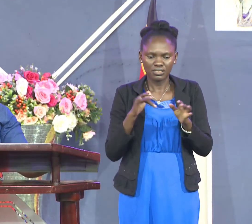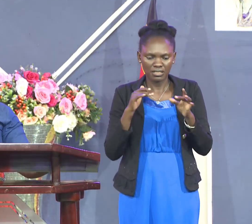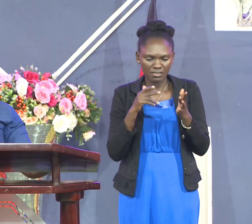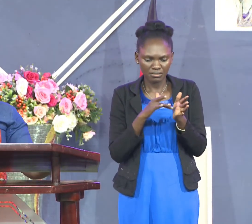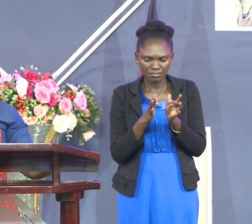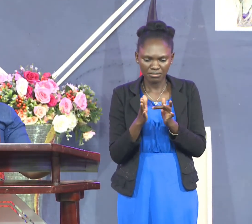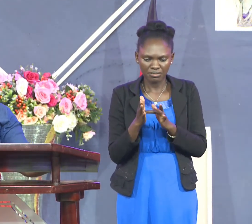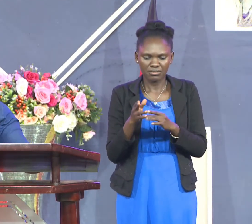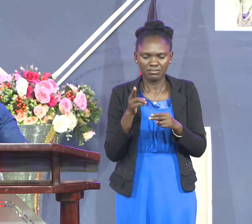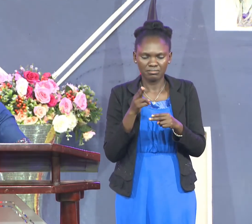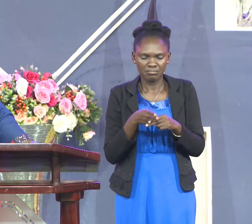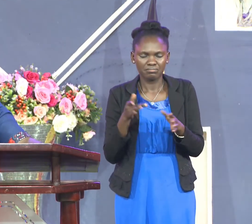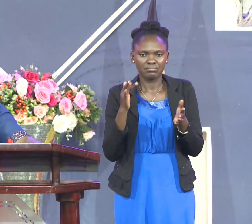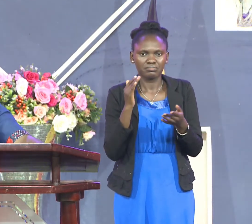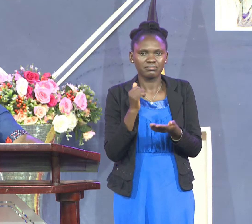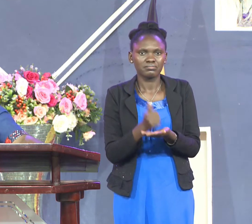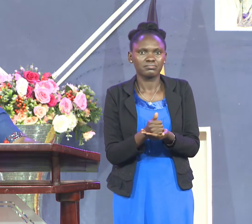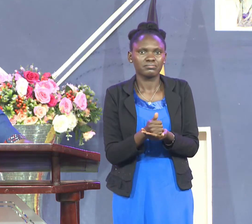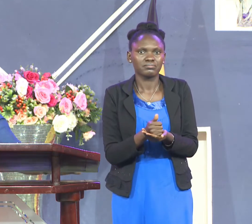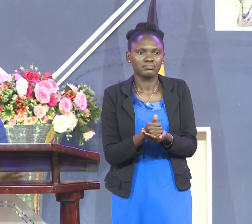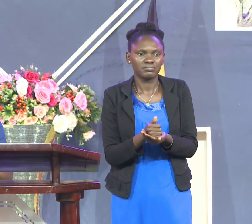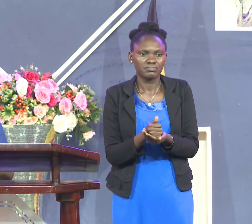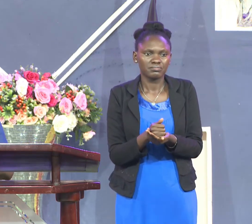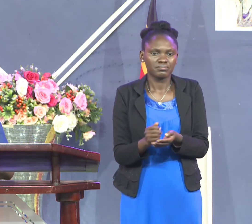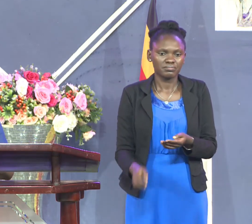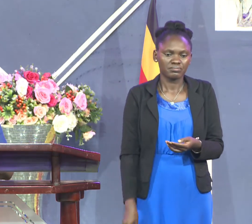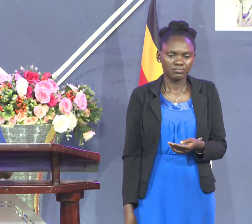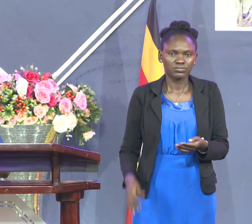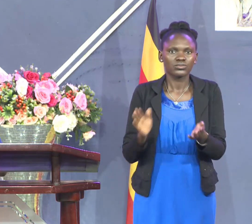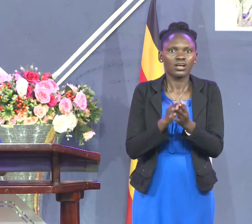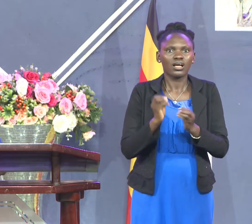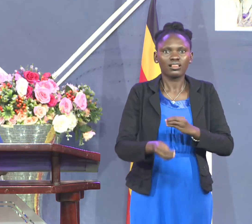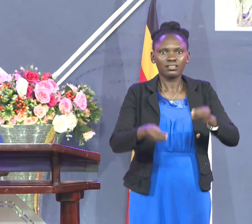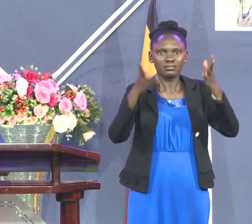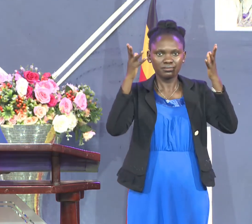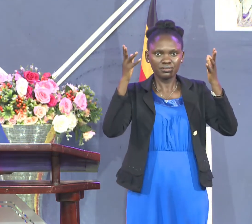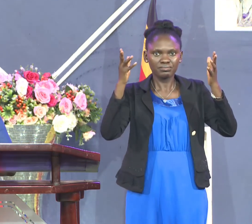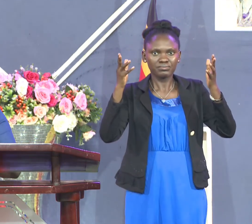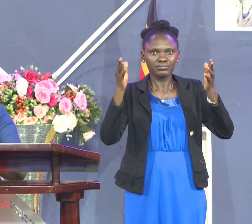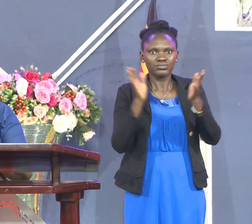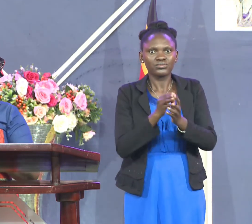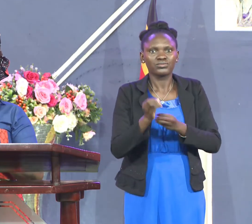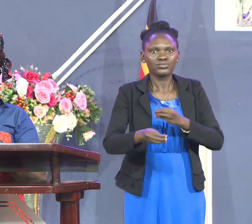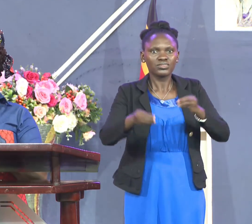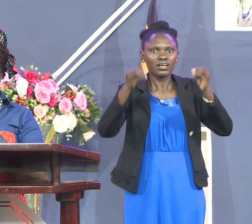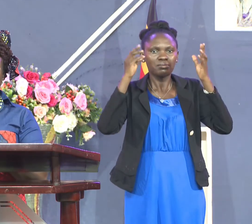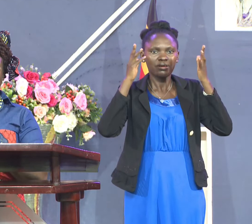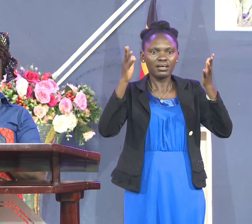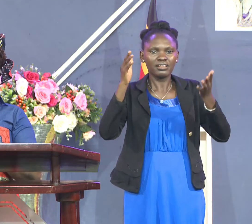Yesu. In the name of our Lord Jesus. Amen. Amen. Hallelujah. Amen.